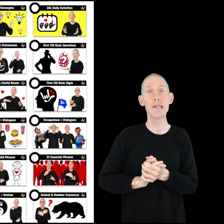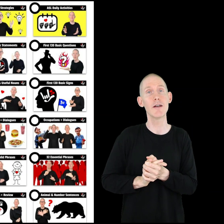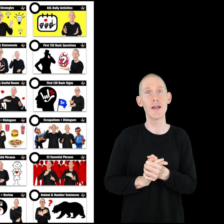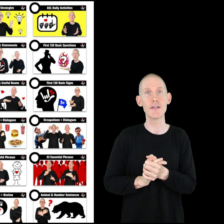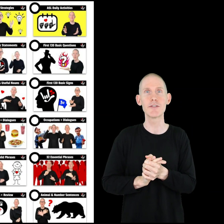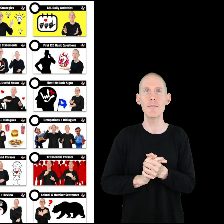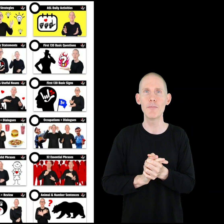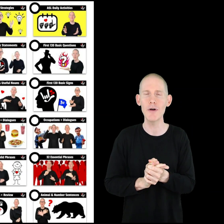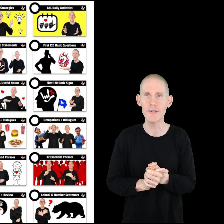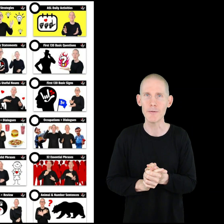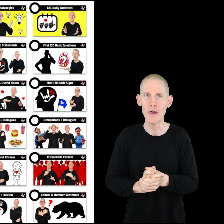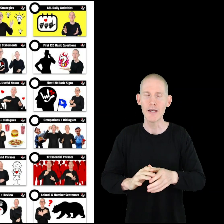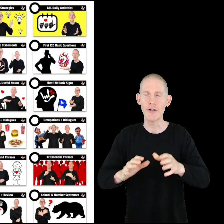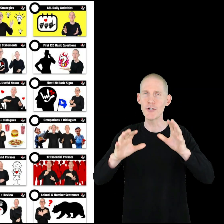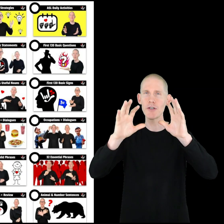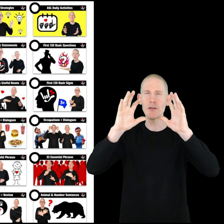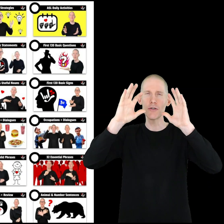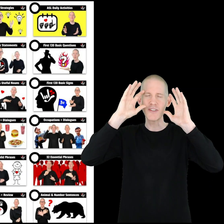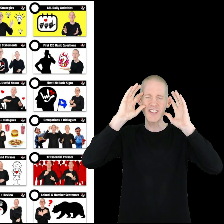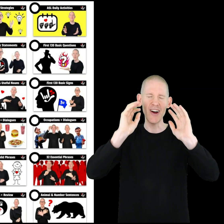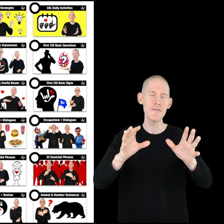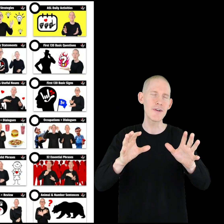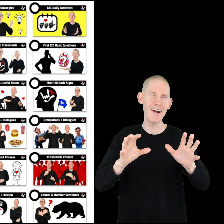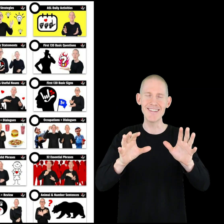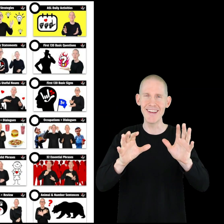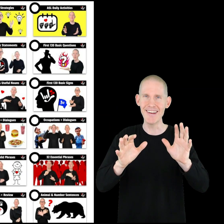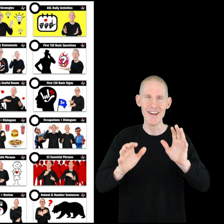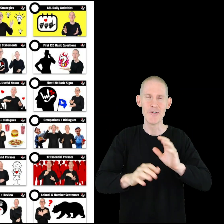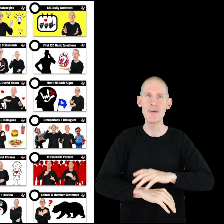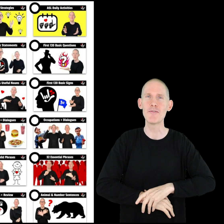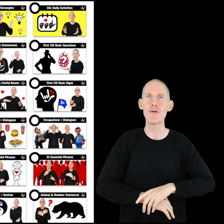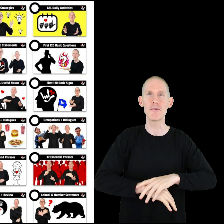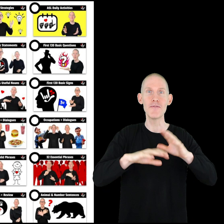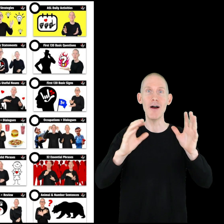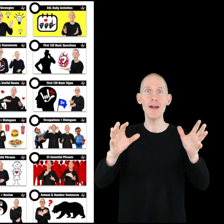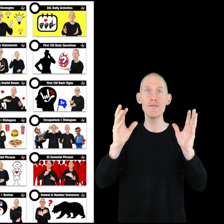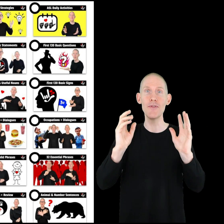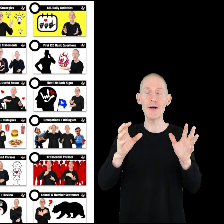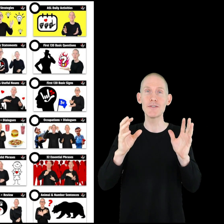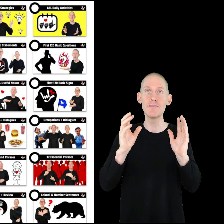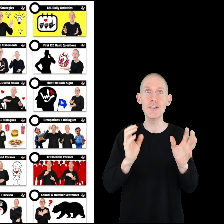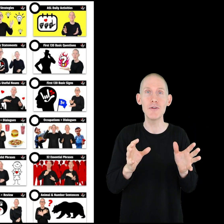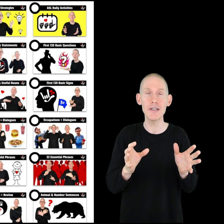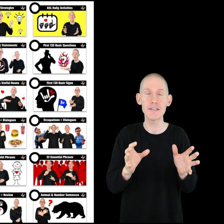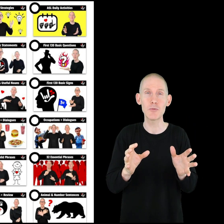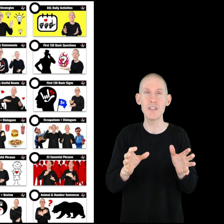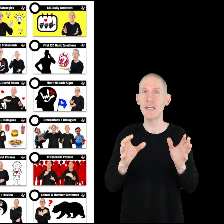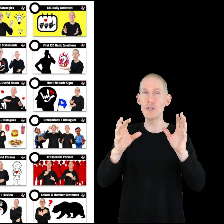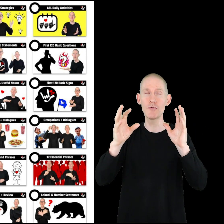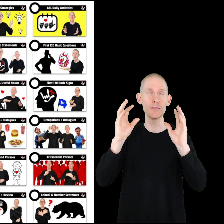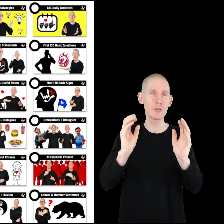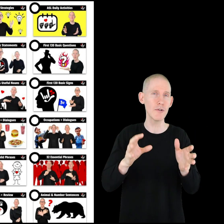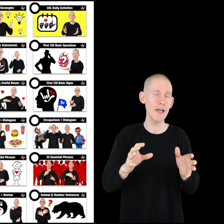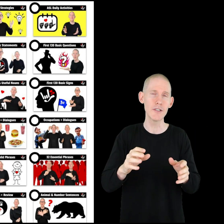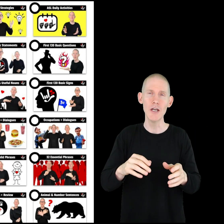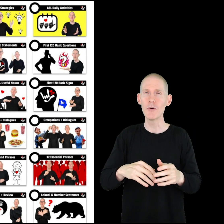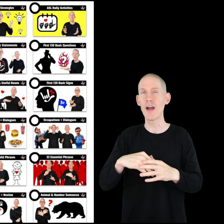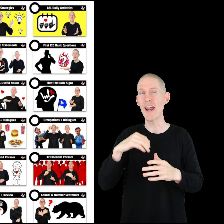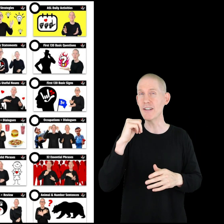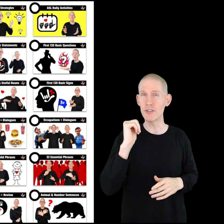in our ASL bundle. Now, you're going to learn a ton of content. We have over 5,000 video lessons. We teach you from scratch, hand